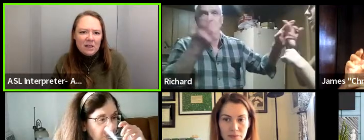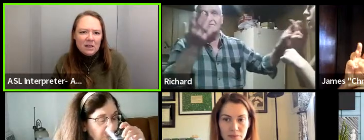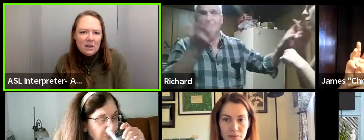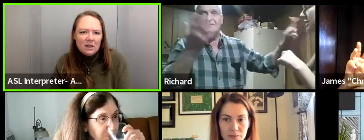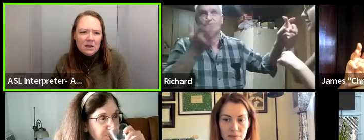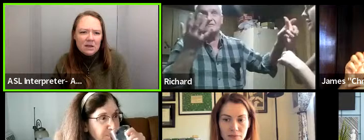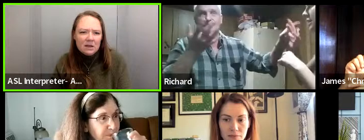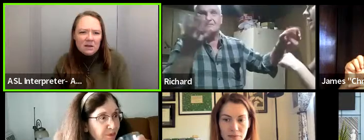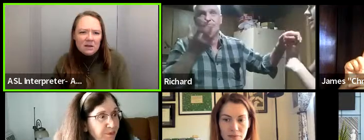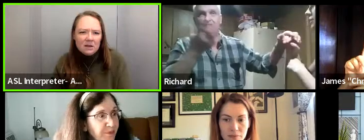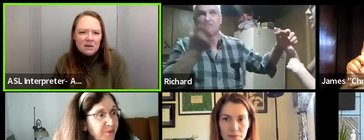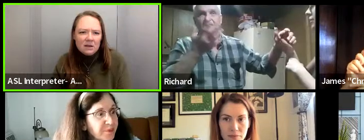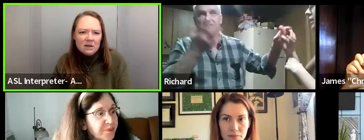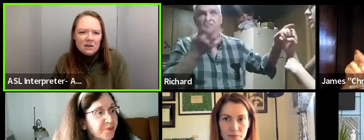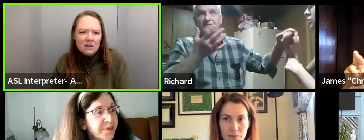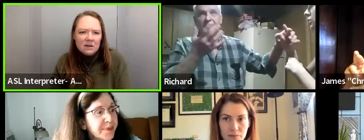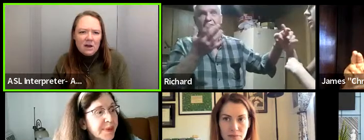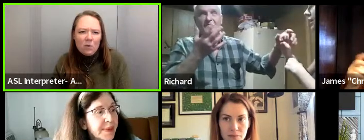Michelle